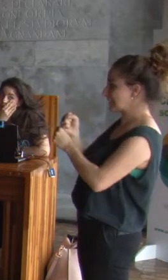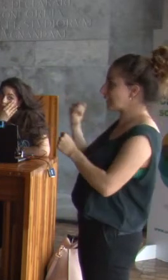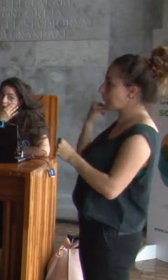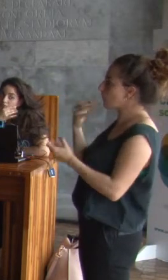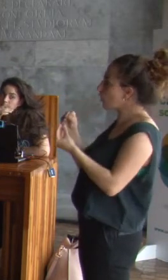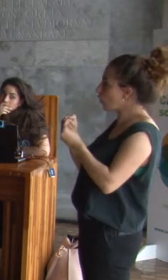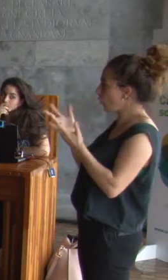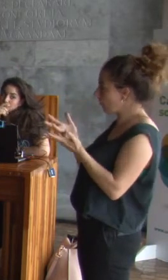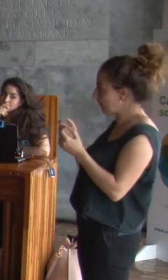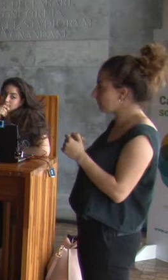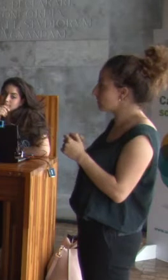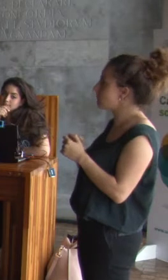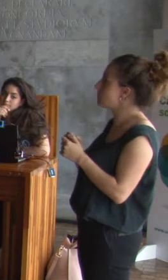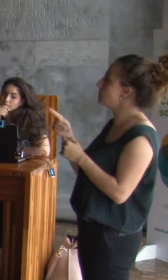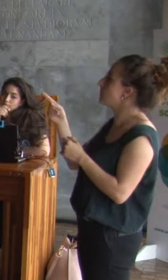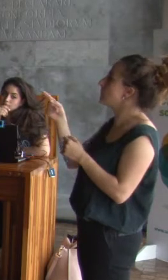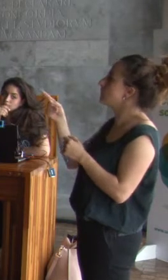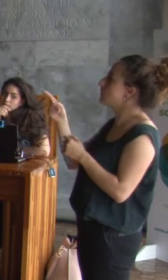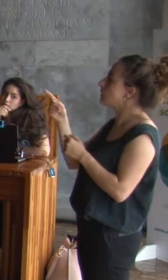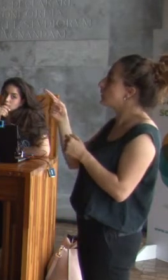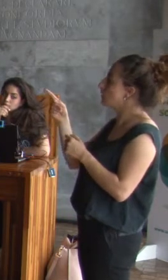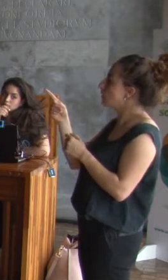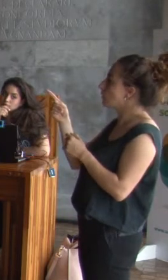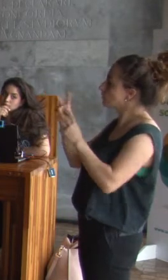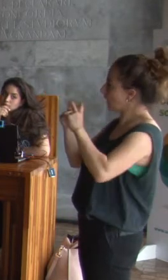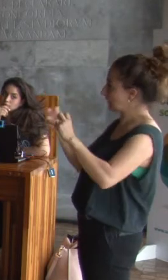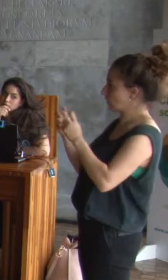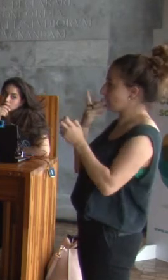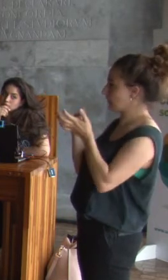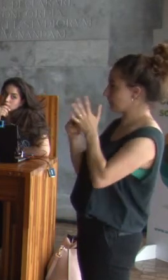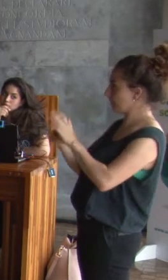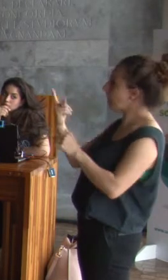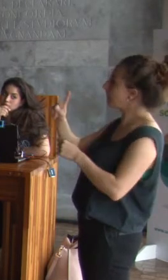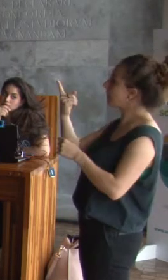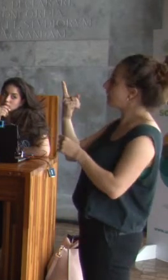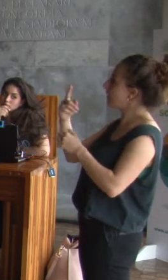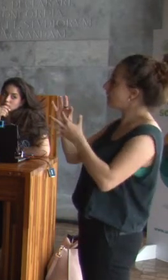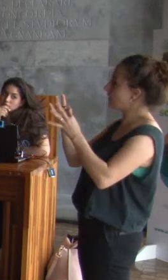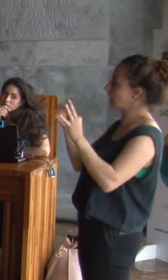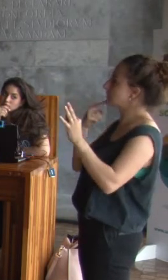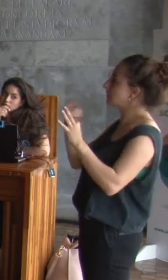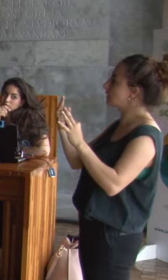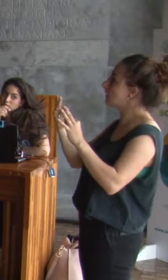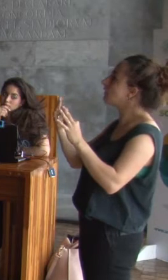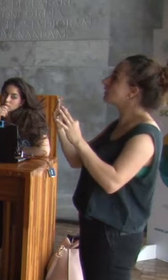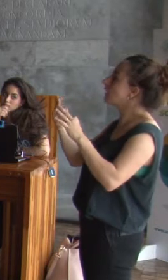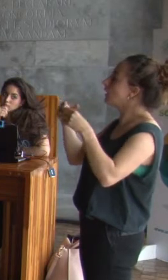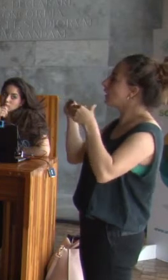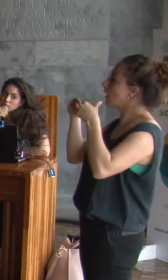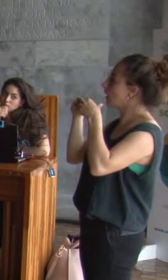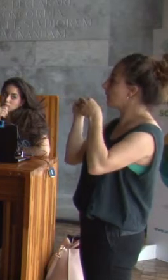And this is actually from a paper I wrote. So I'll just show you. The first sentence says, participants were